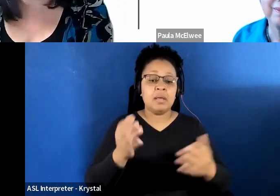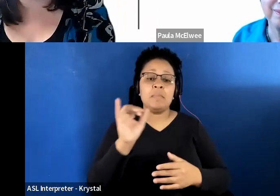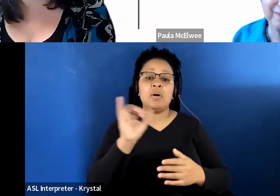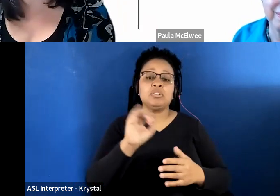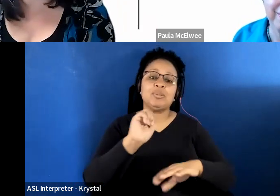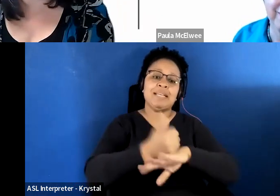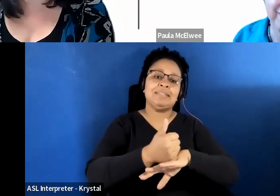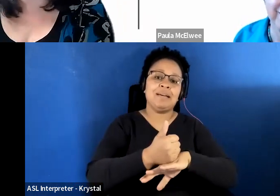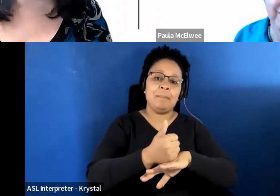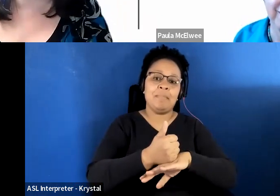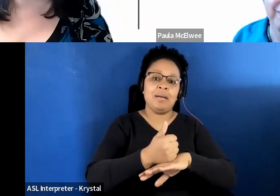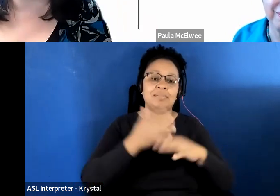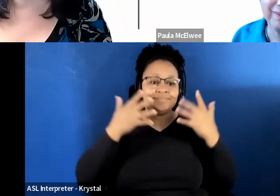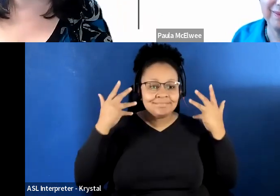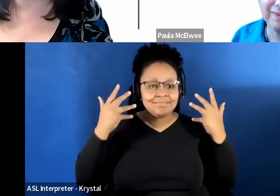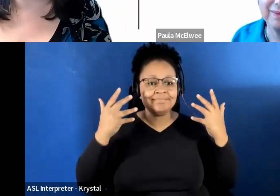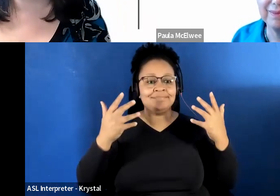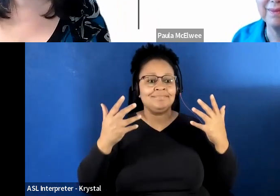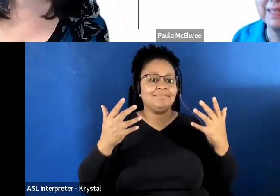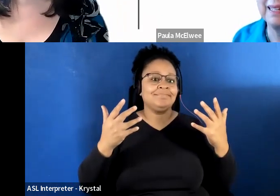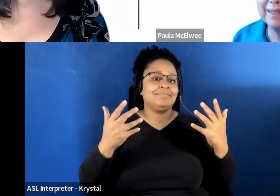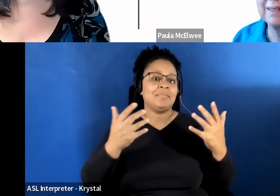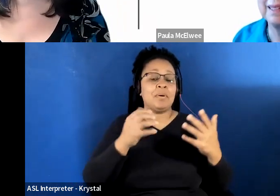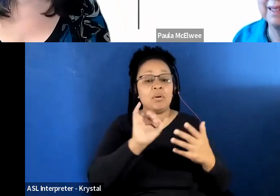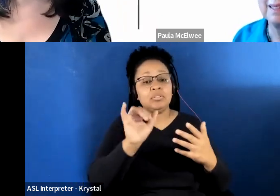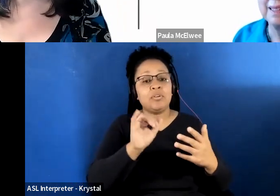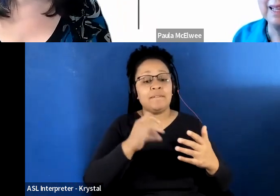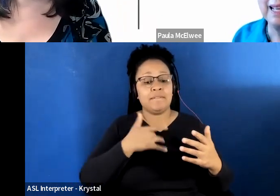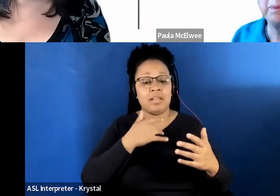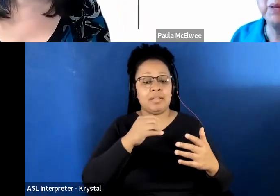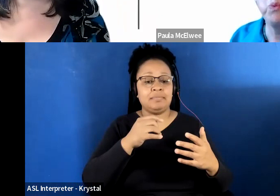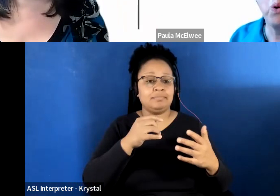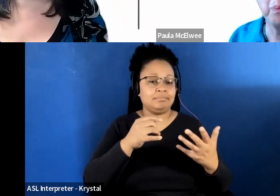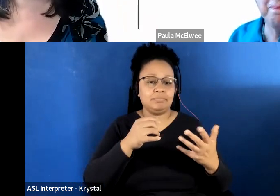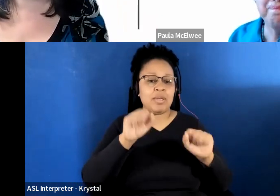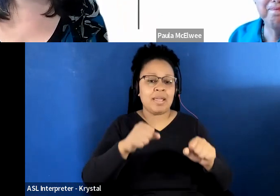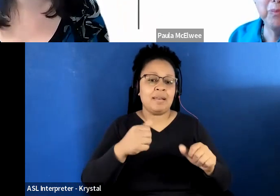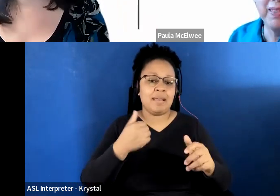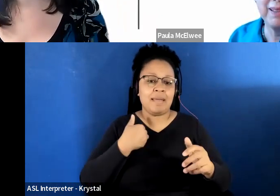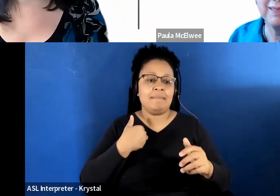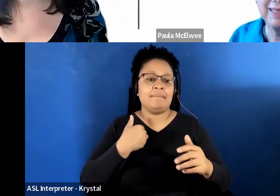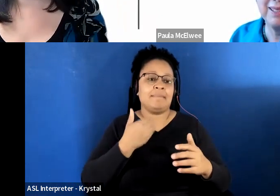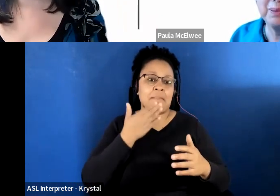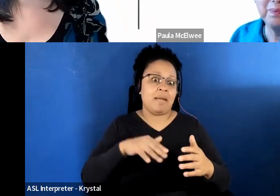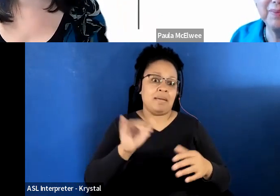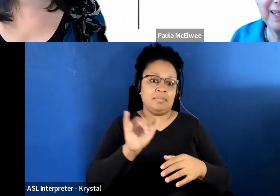is a place where you can not be okay, and that's okay. Yeah. And to be warm